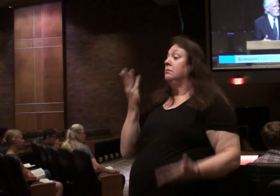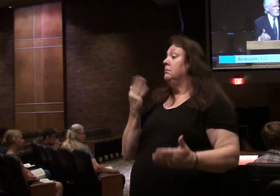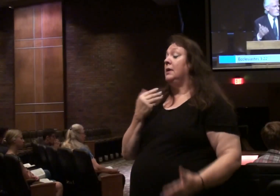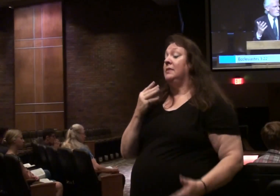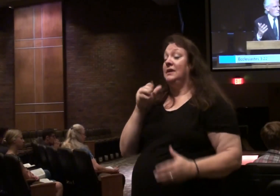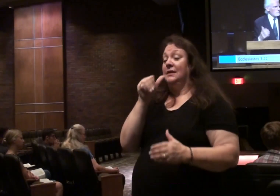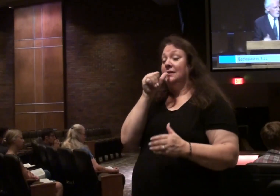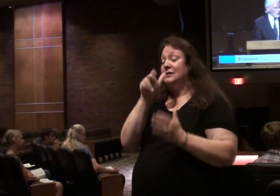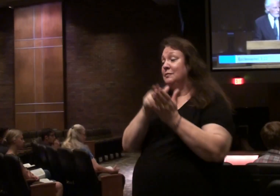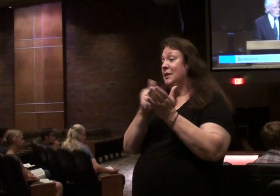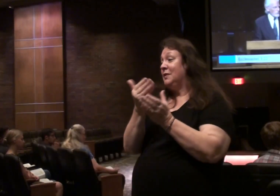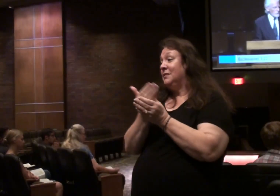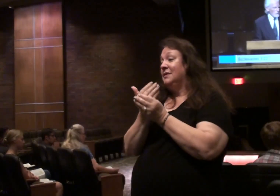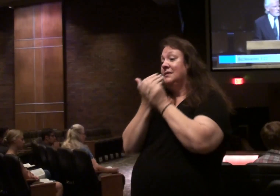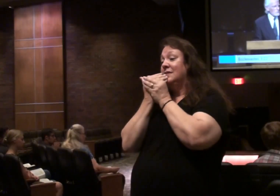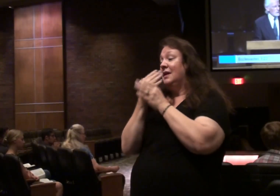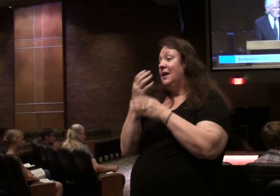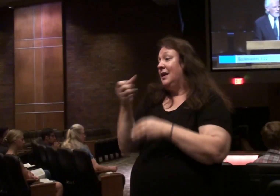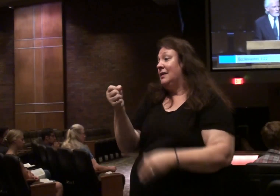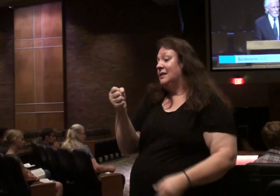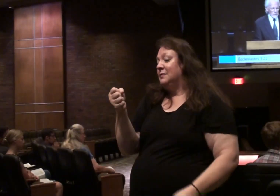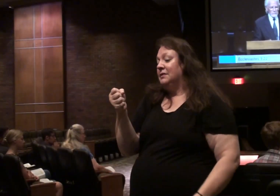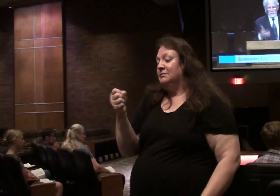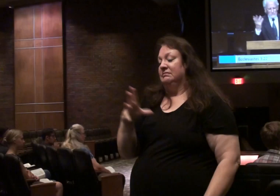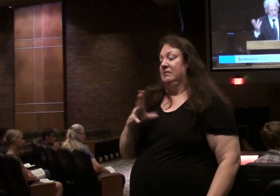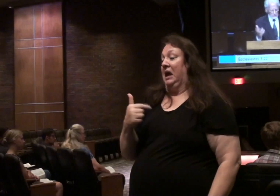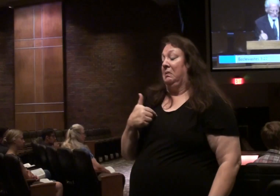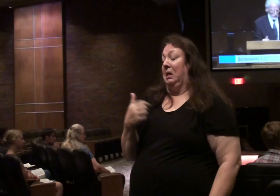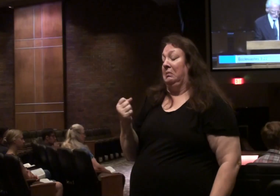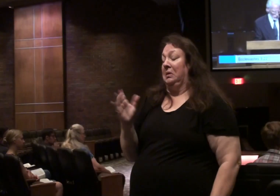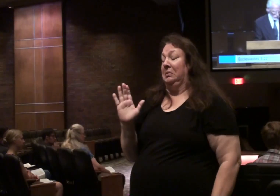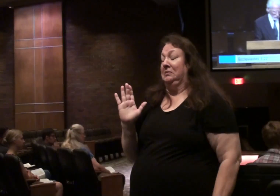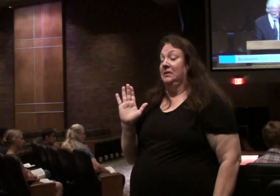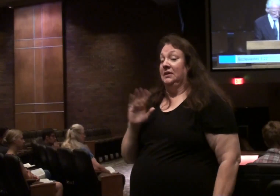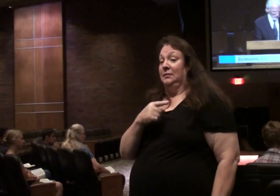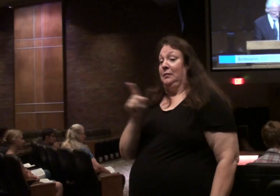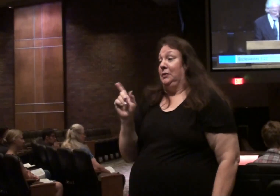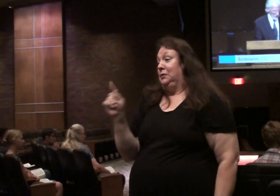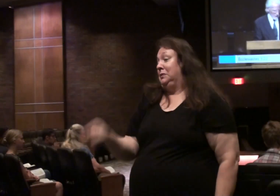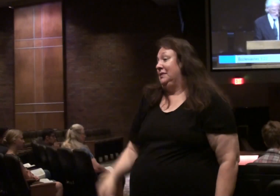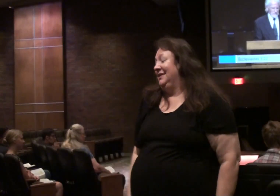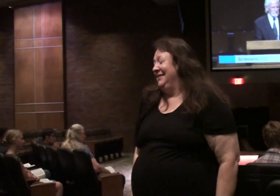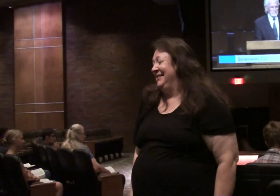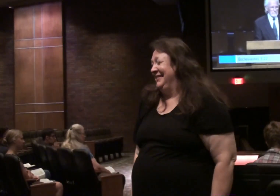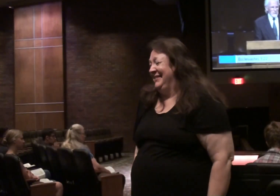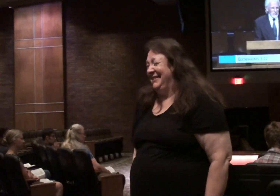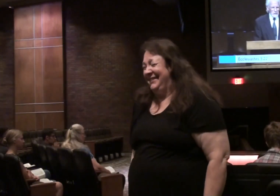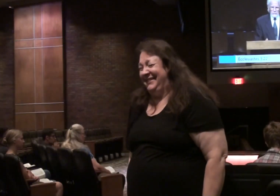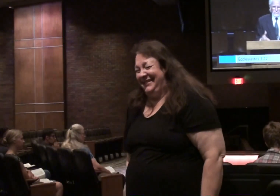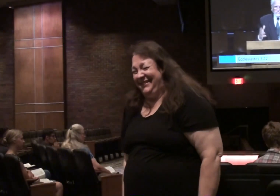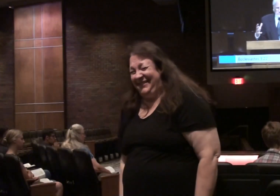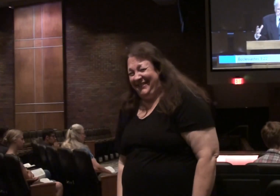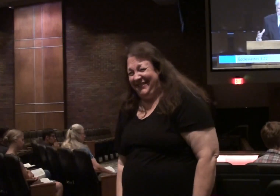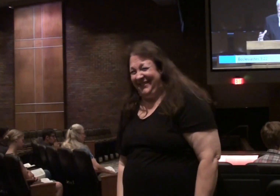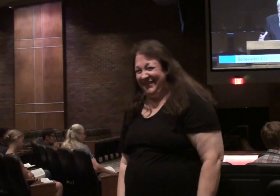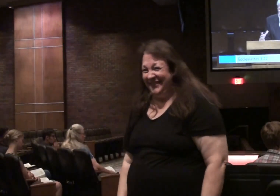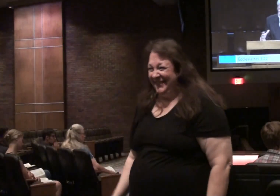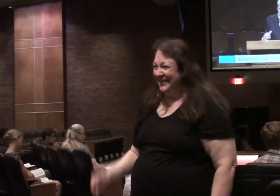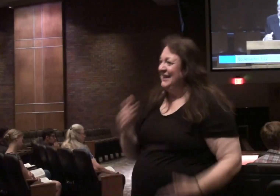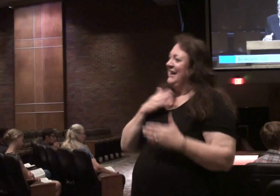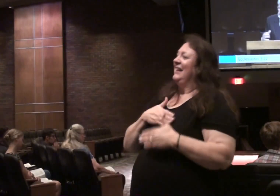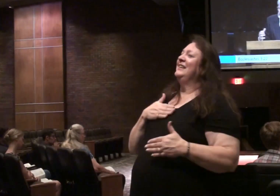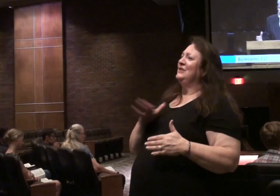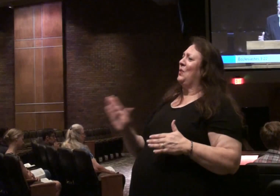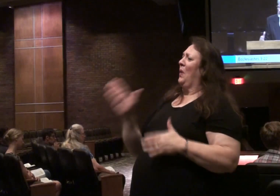a glass of milk. I don't like a glass of milk, but maybe you do. You know, enjoy